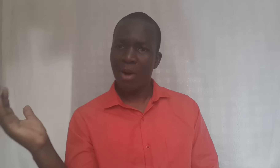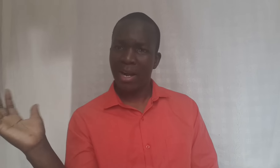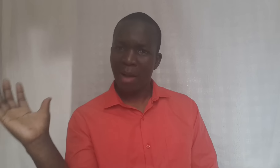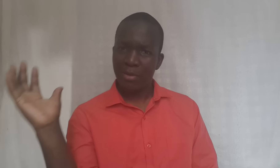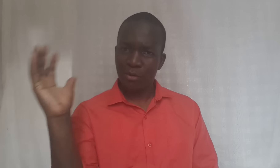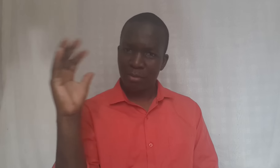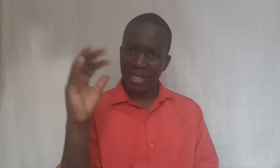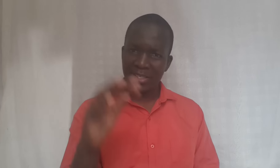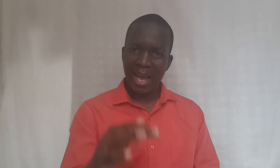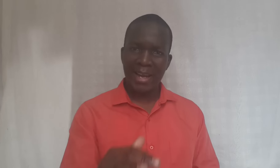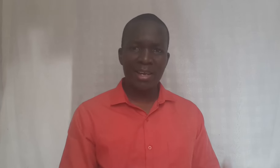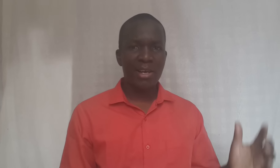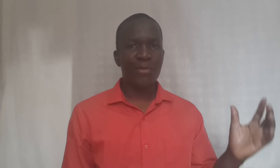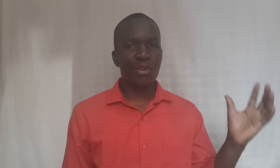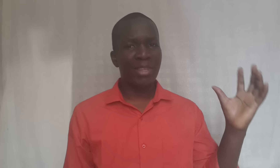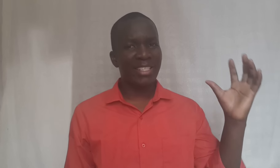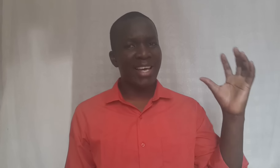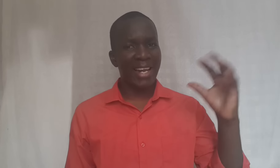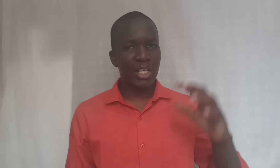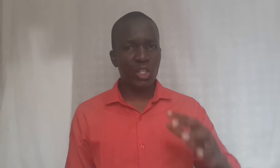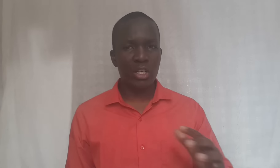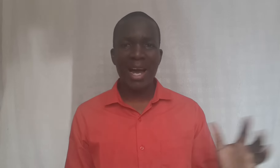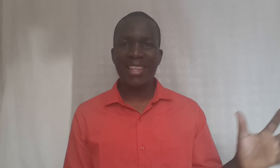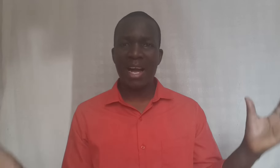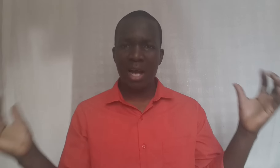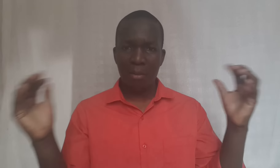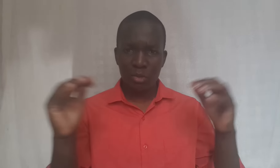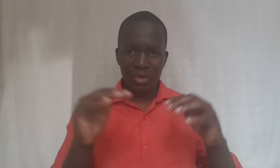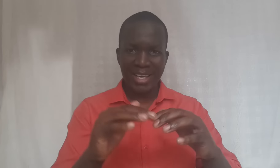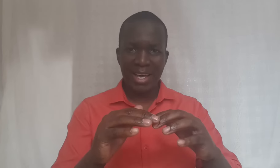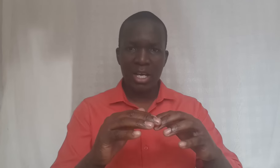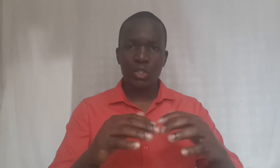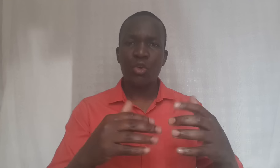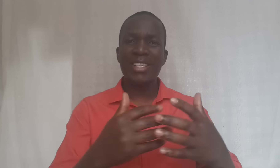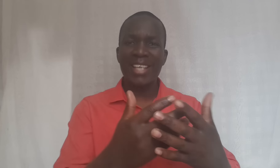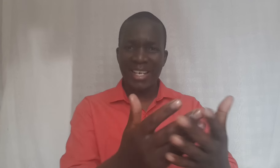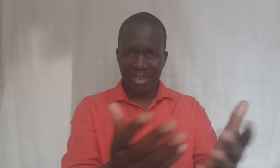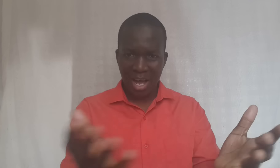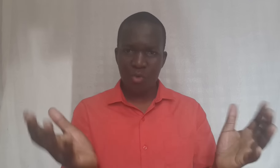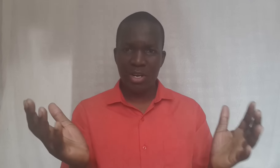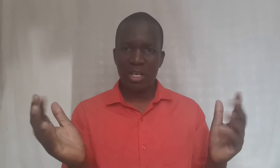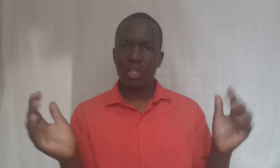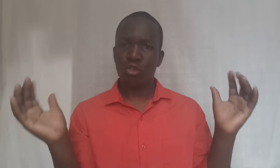are coming from this side, from this direction, and they are coming together. So it's a crowd. So